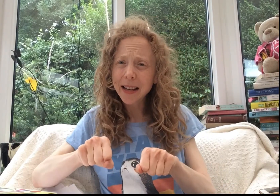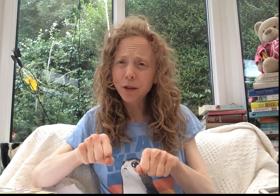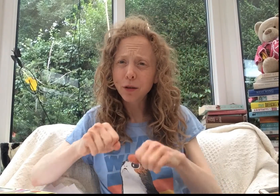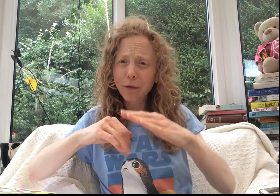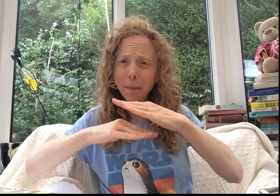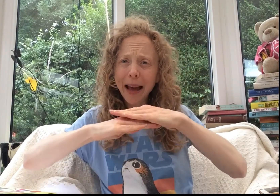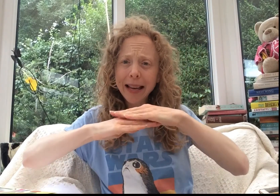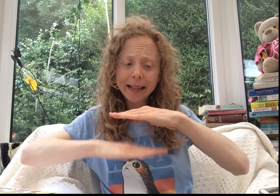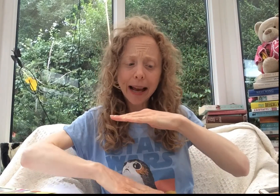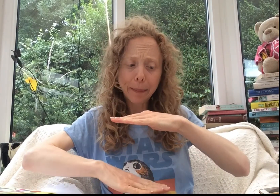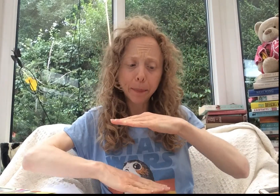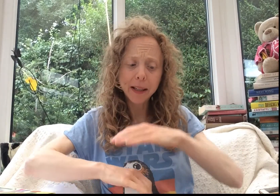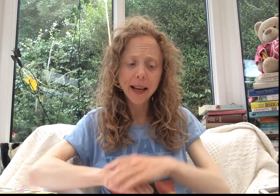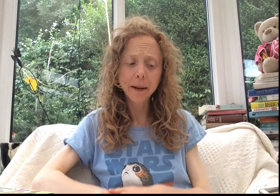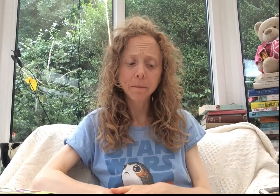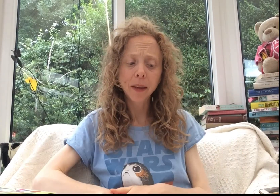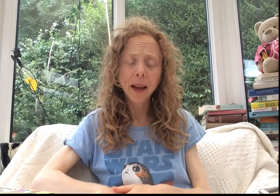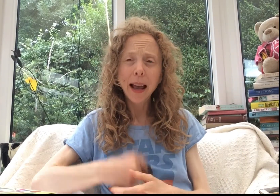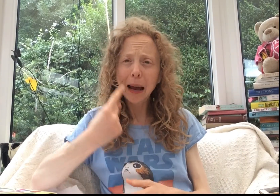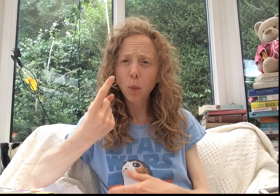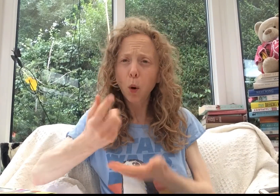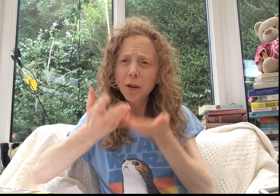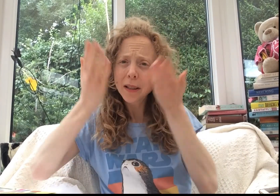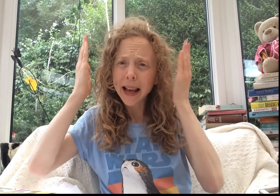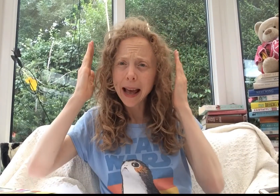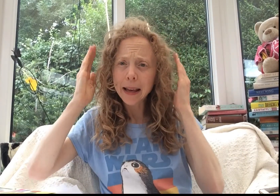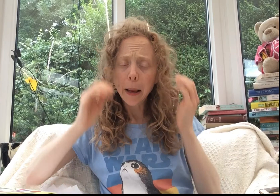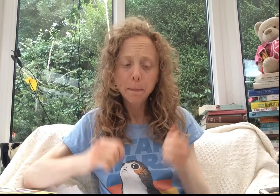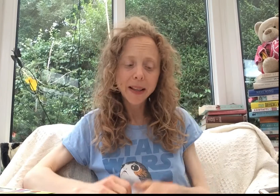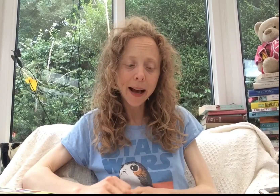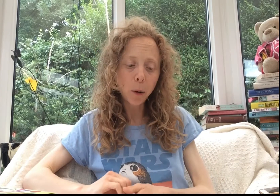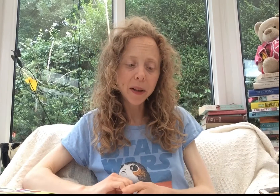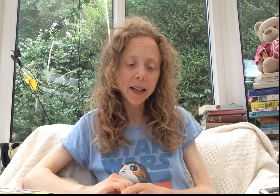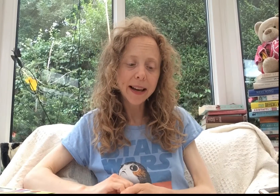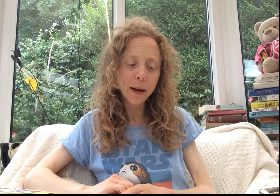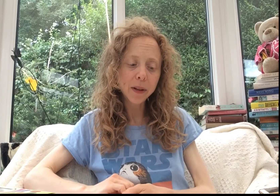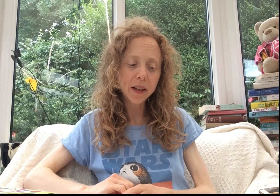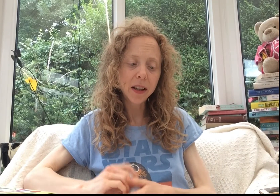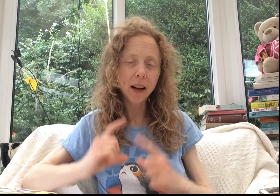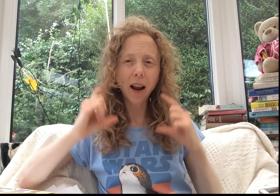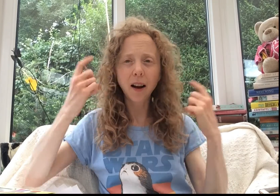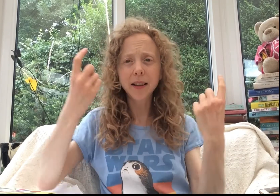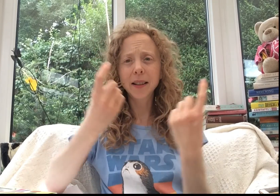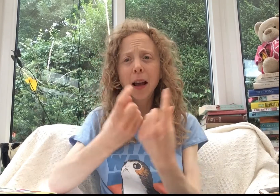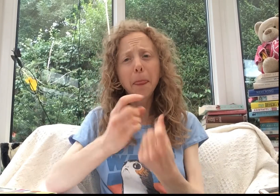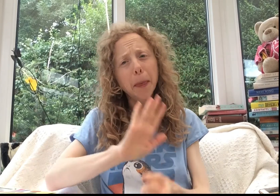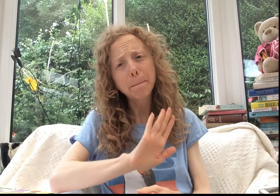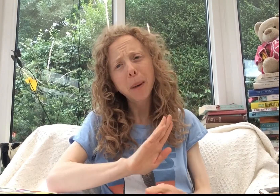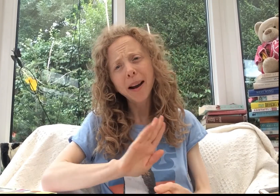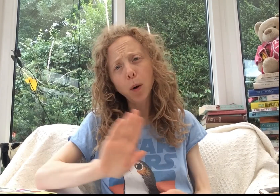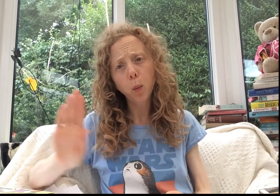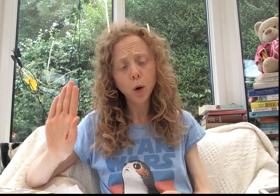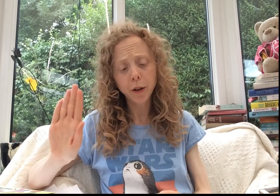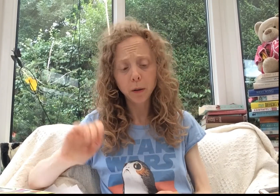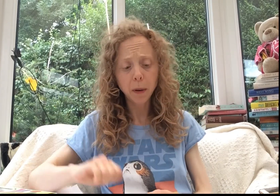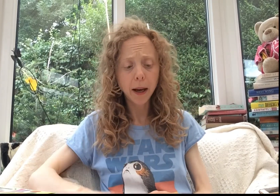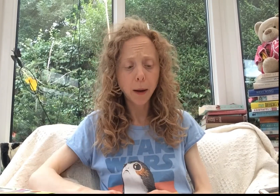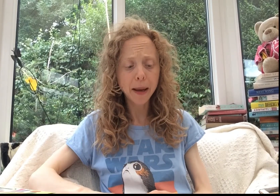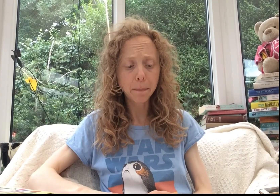seat remained empty, and one day Miss Albert announced to the class that Maya wouldn't be coming